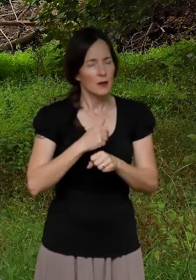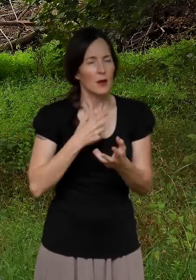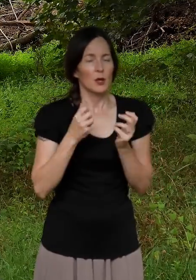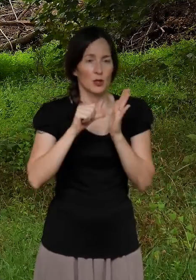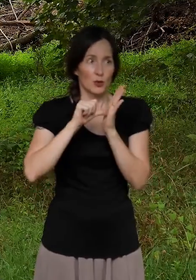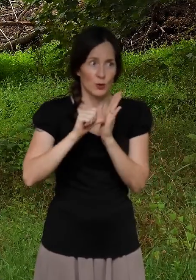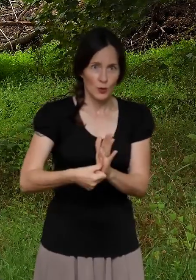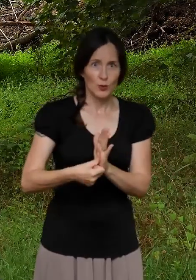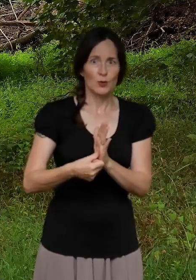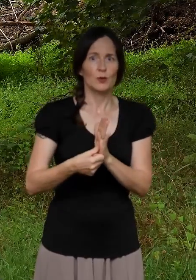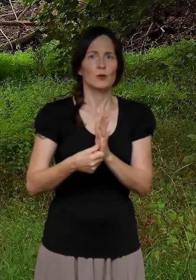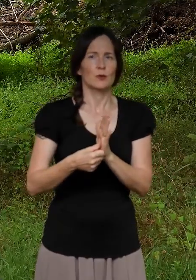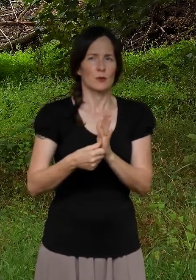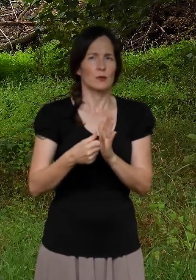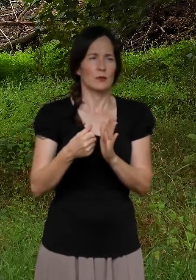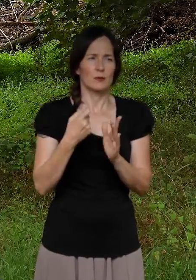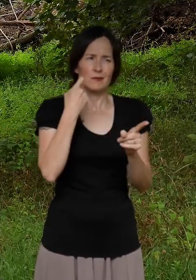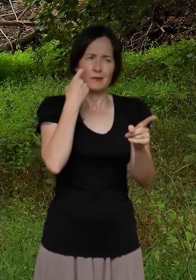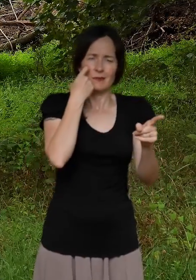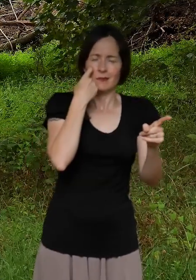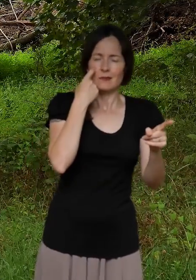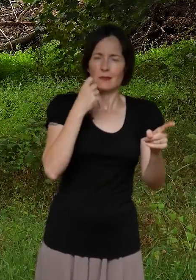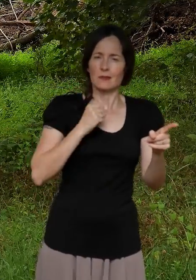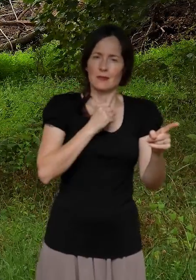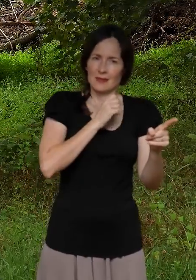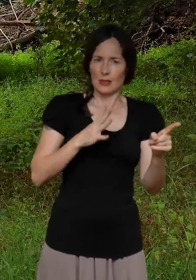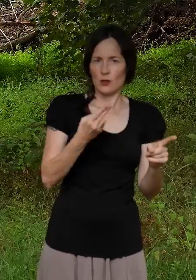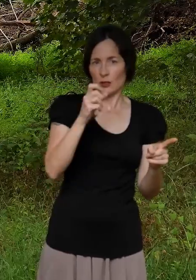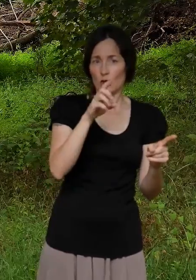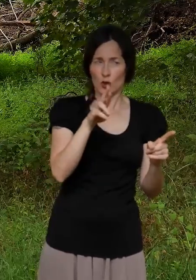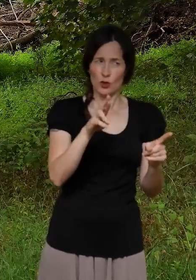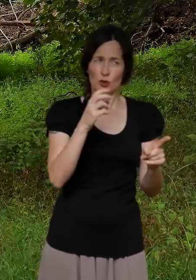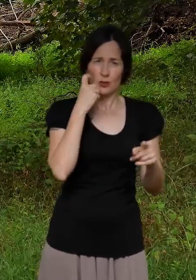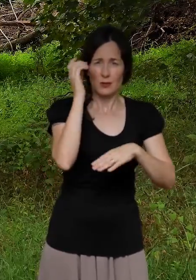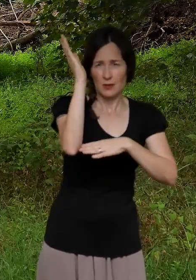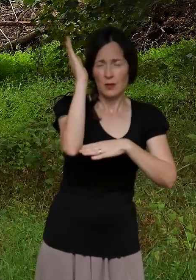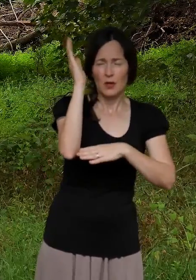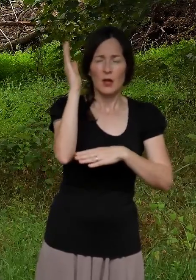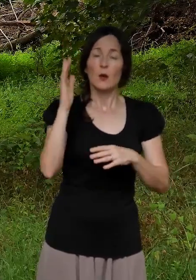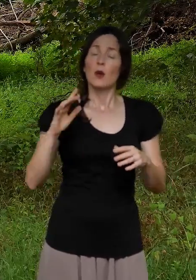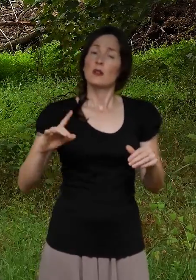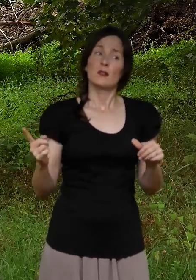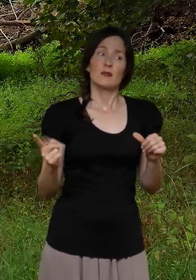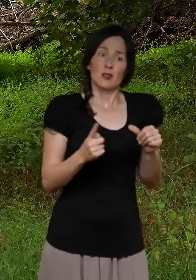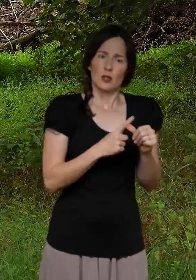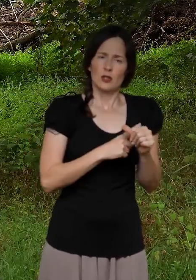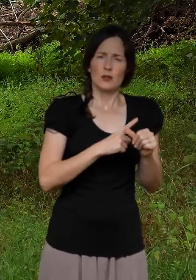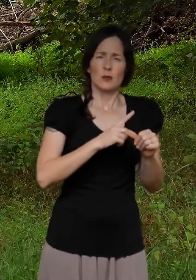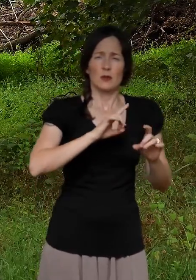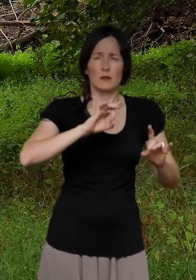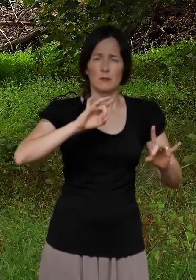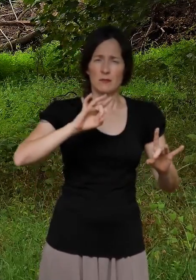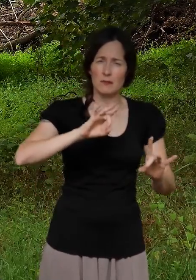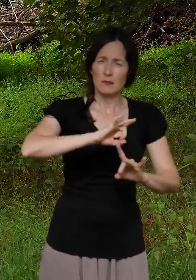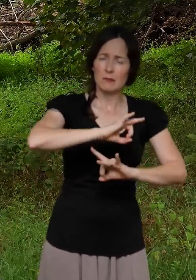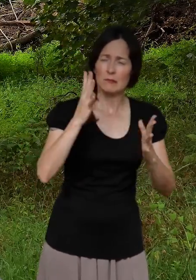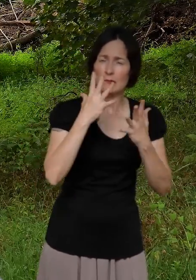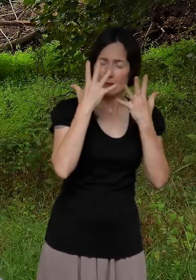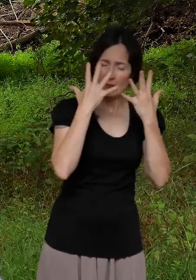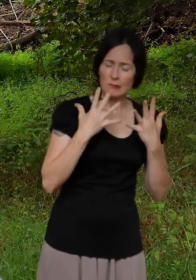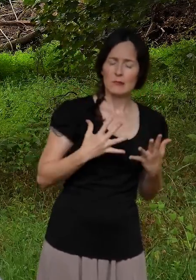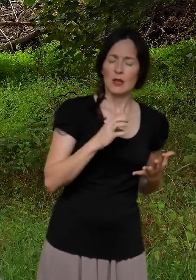to thank County Executive Calvin Ball and his administration, and Governor Hogan and his administration for your